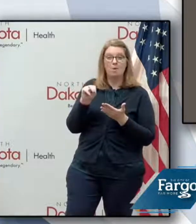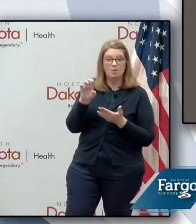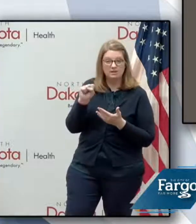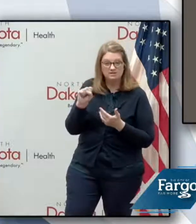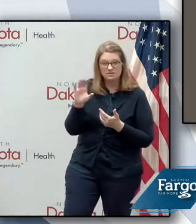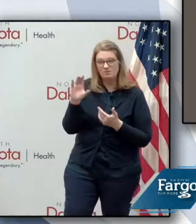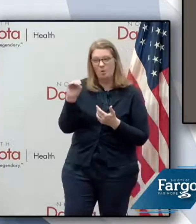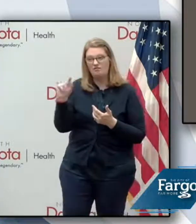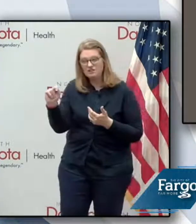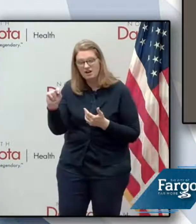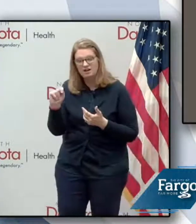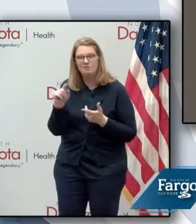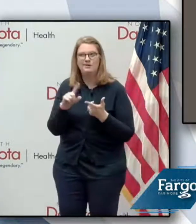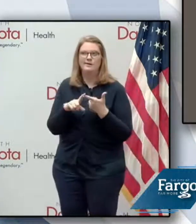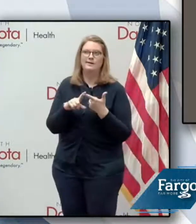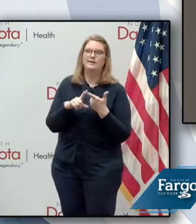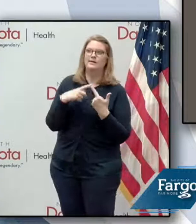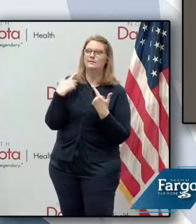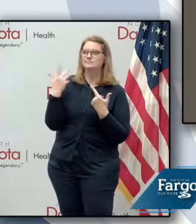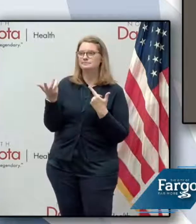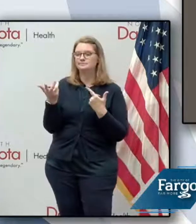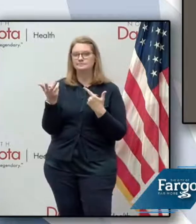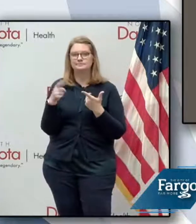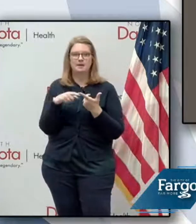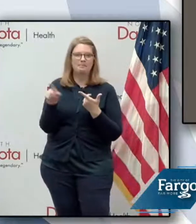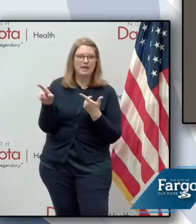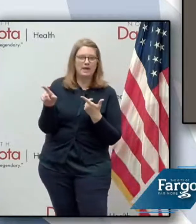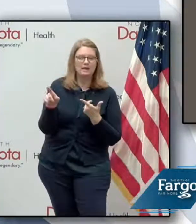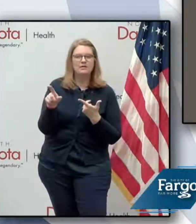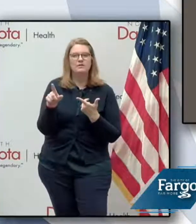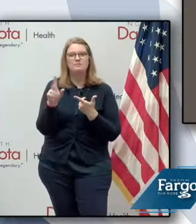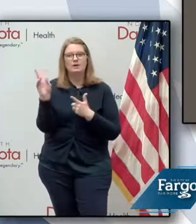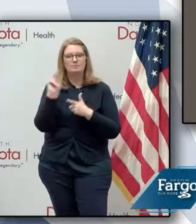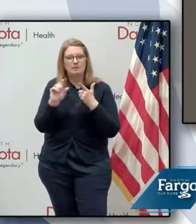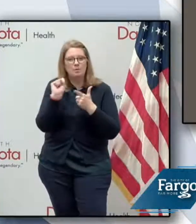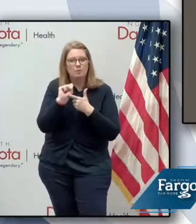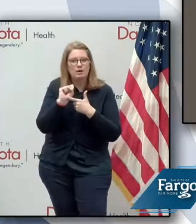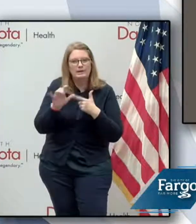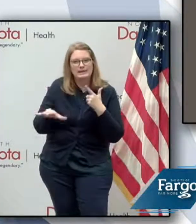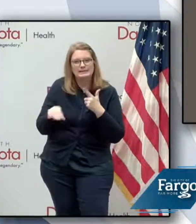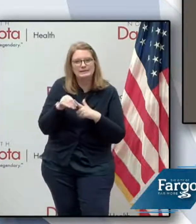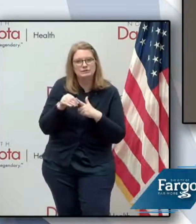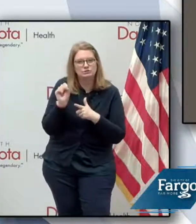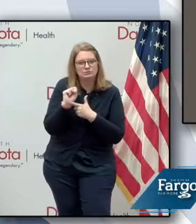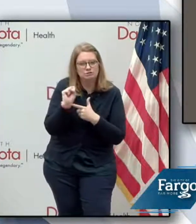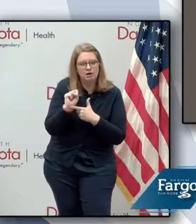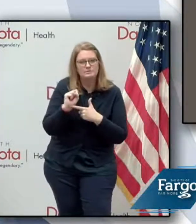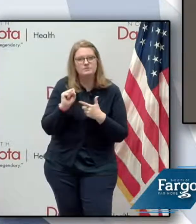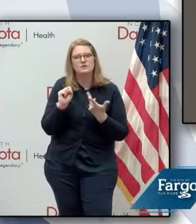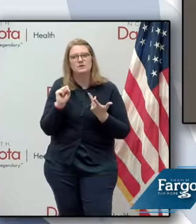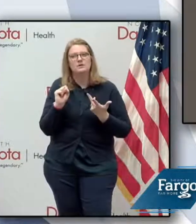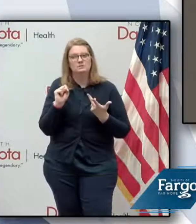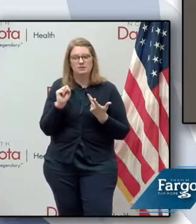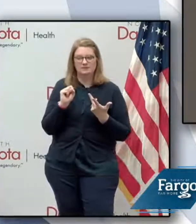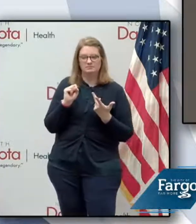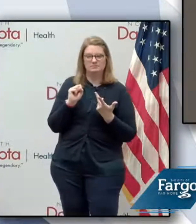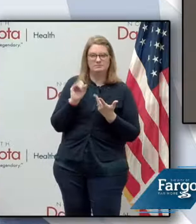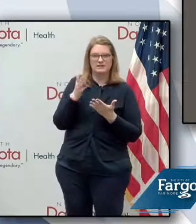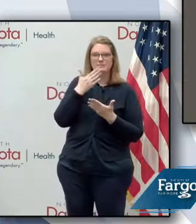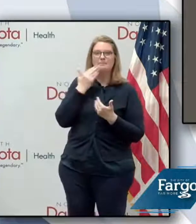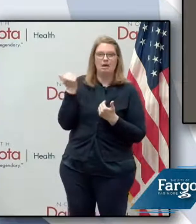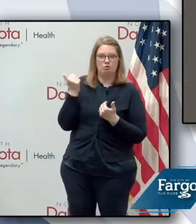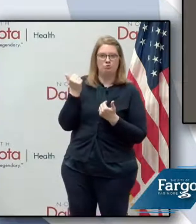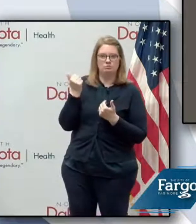overtime, whether it's incentive packages for people working additional shifts. But all of these things are more cost